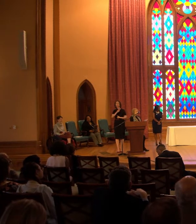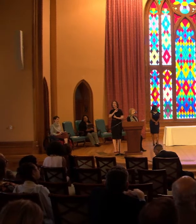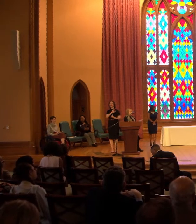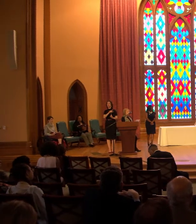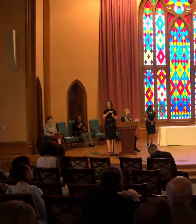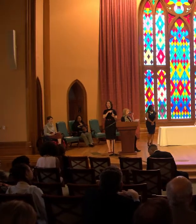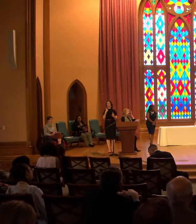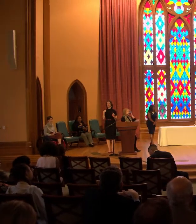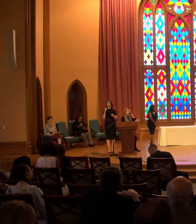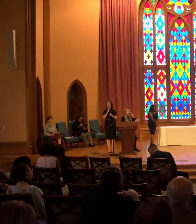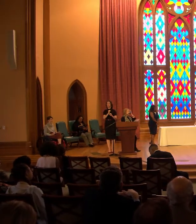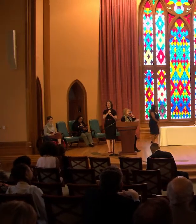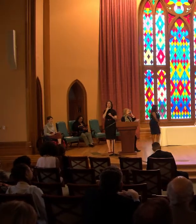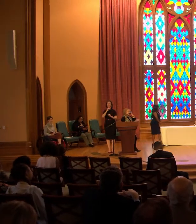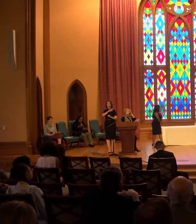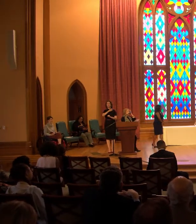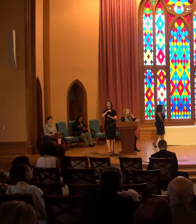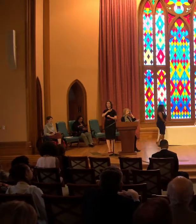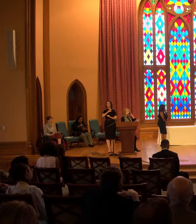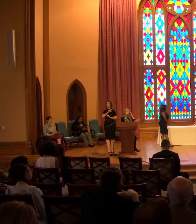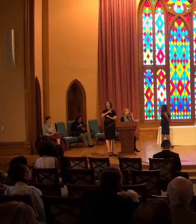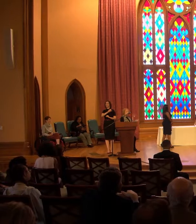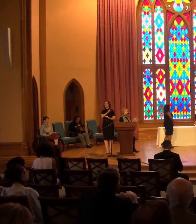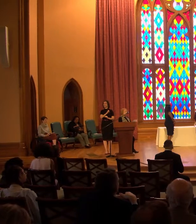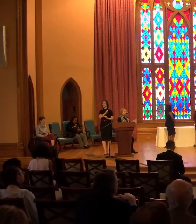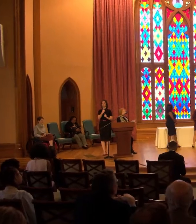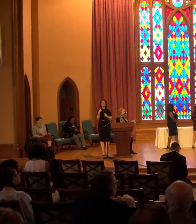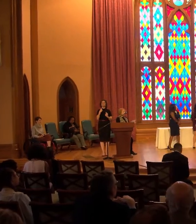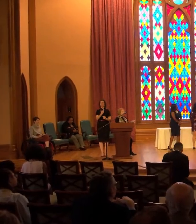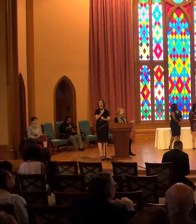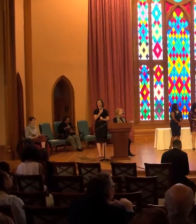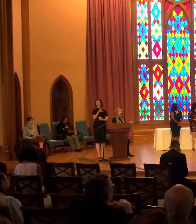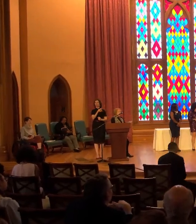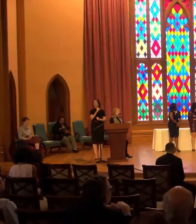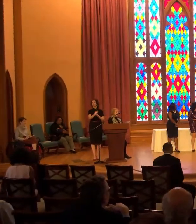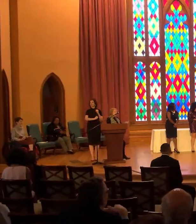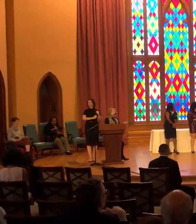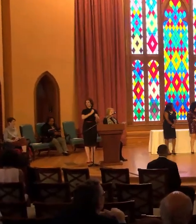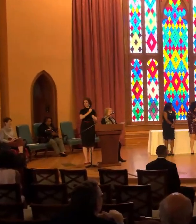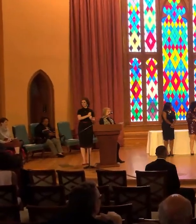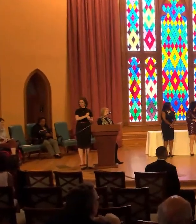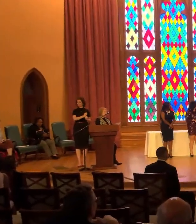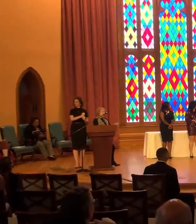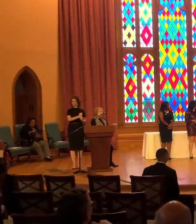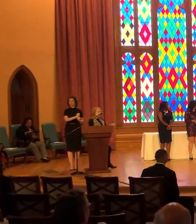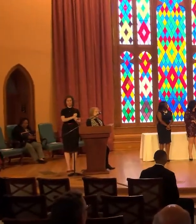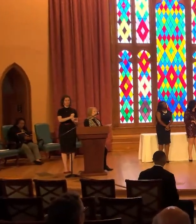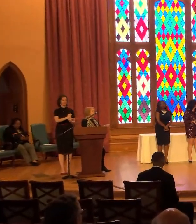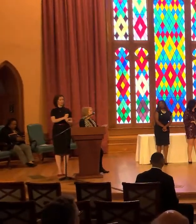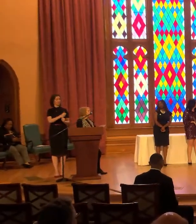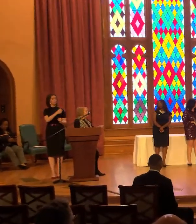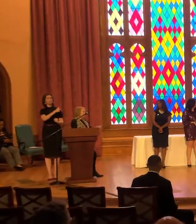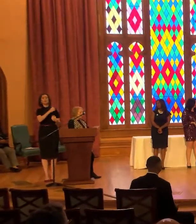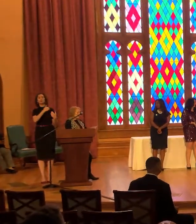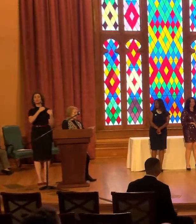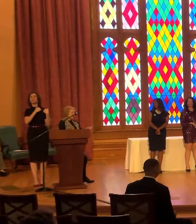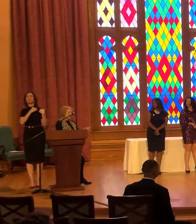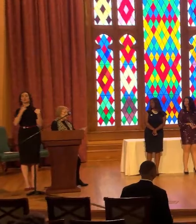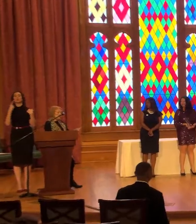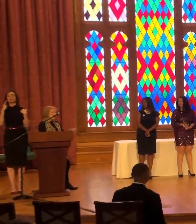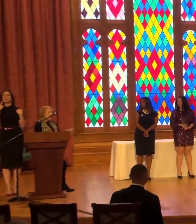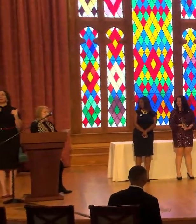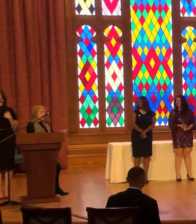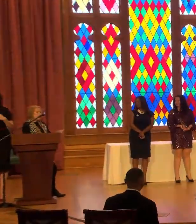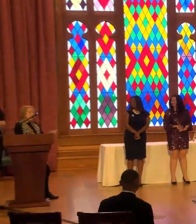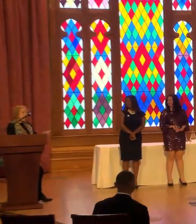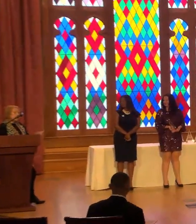has worked for J.P. Morgan Chase for the past 13 years and is in charge of the shred